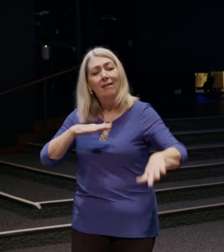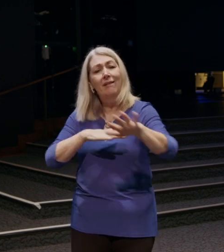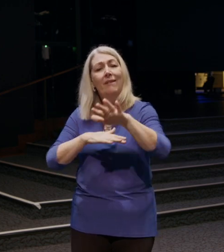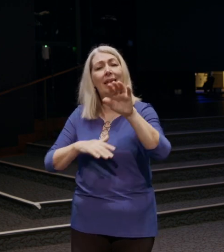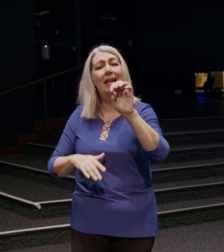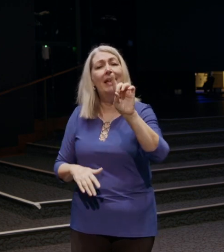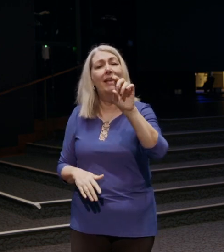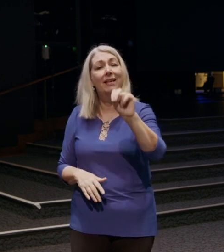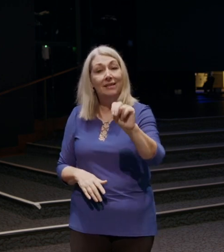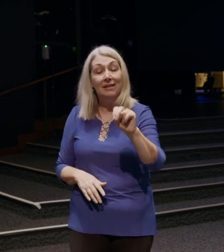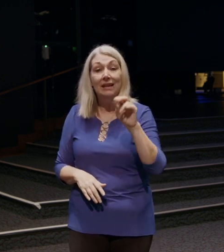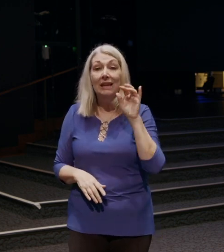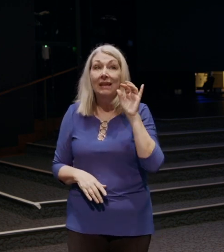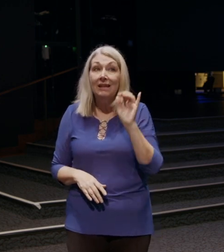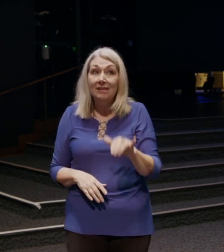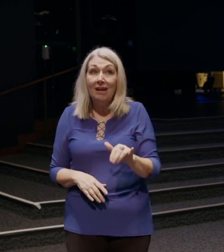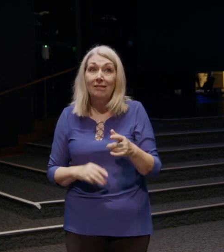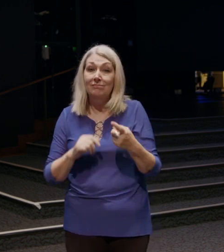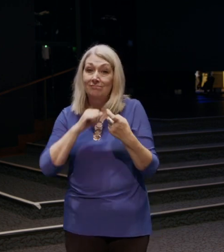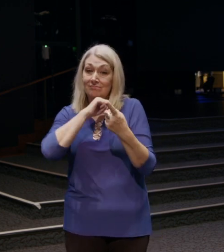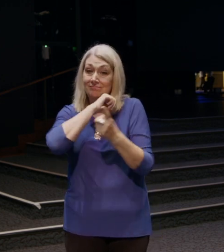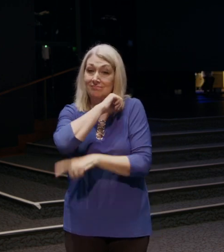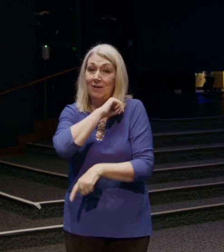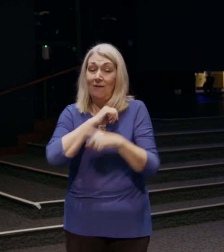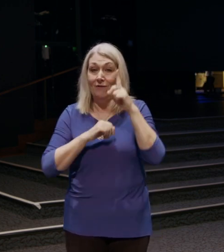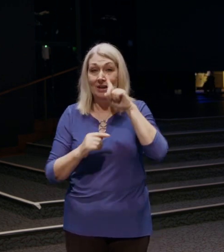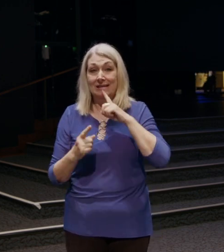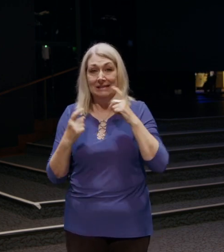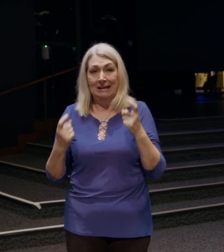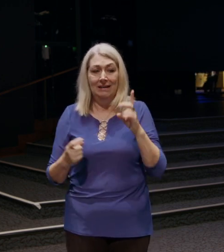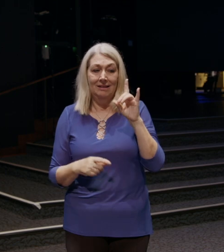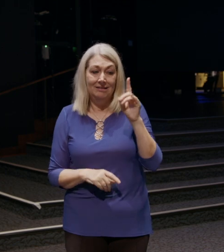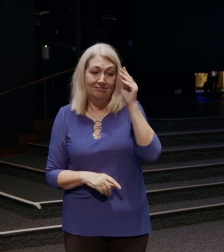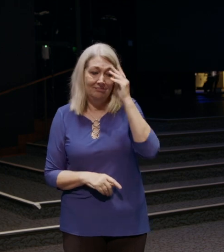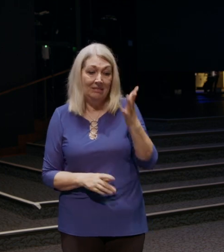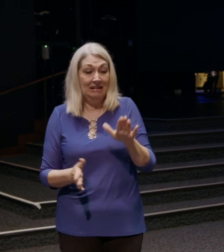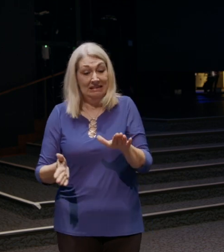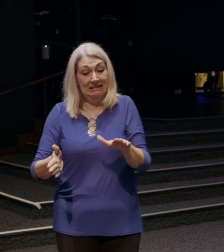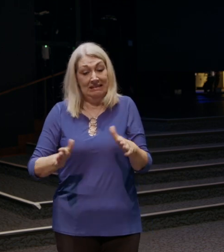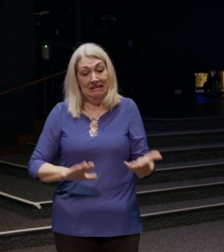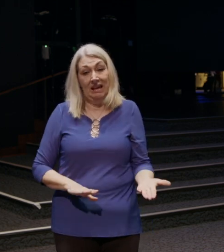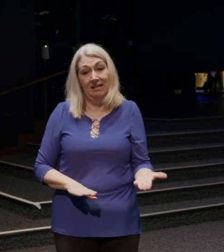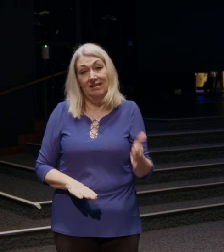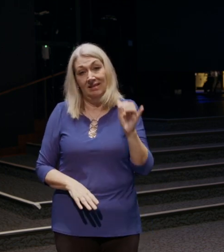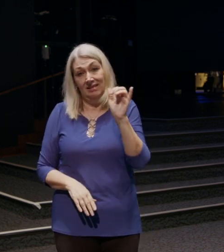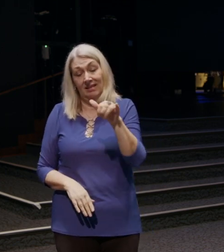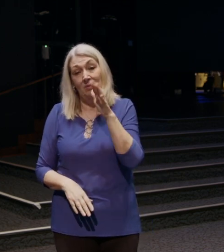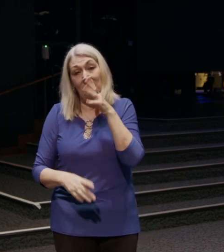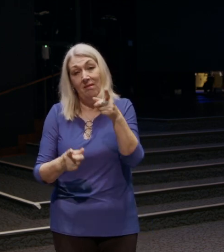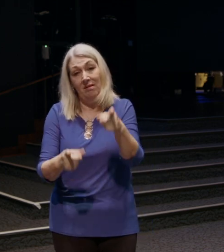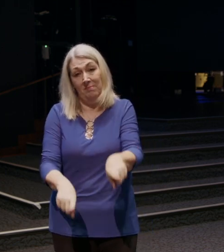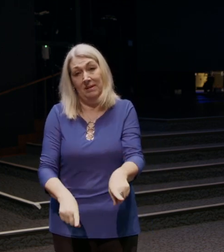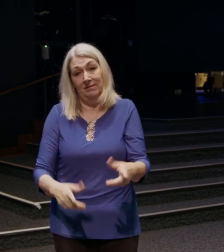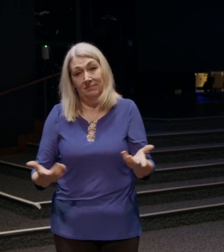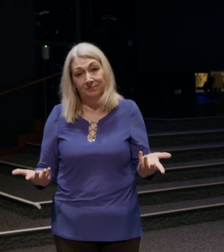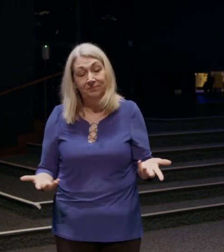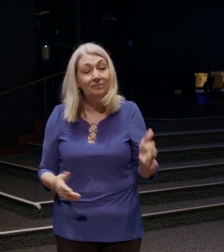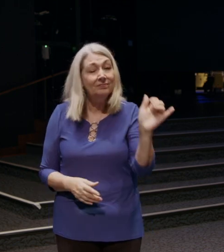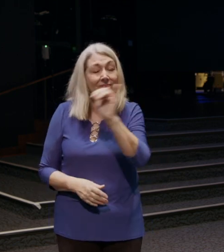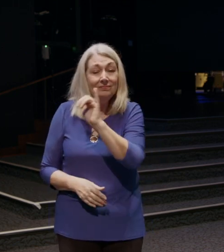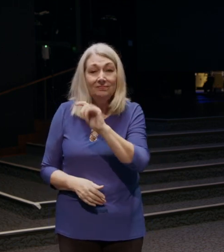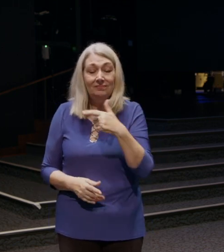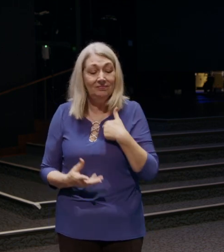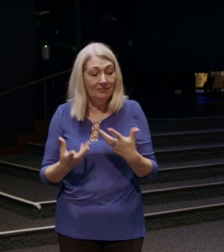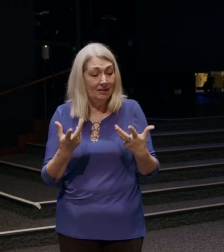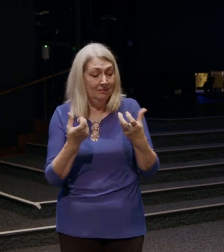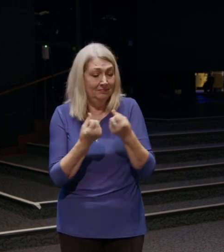the Garden of Eden, the wages of sin have been death. And just as reckless driving has its consequences, so